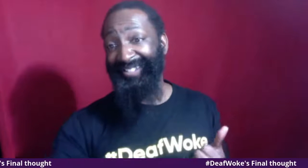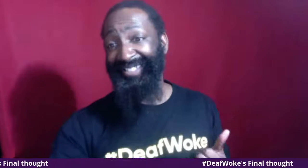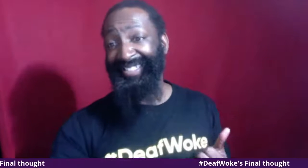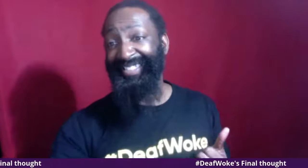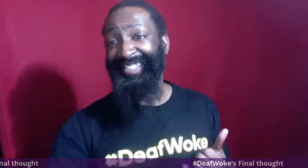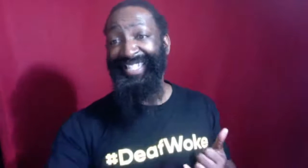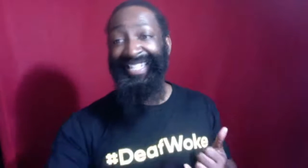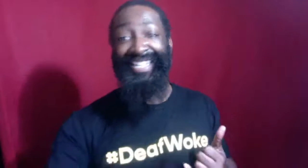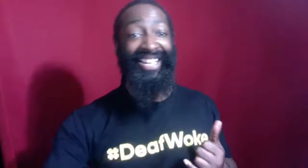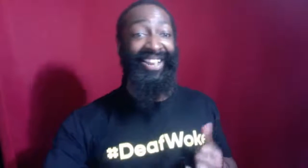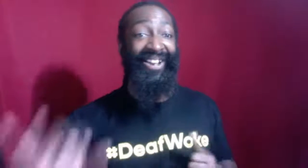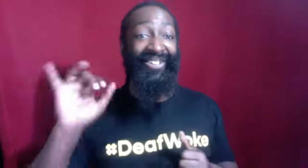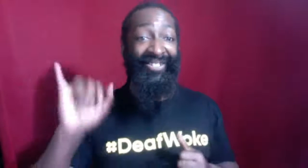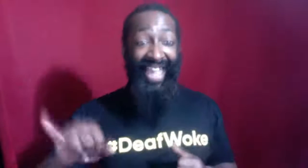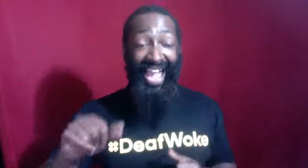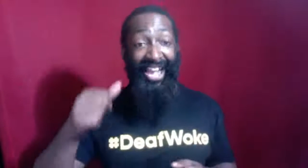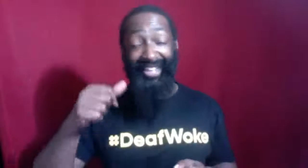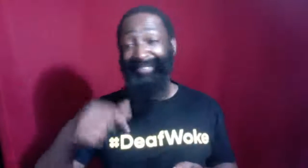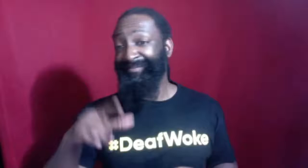here today.